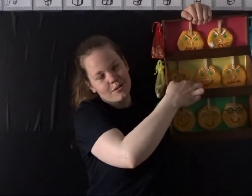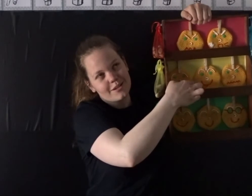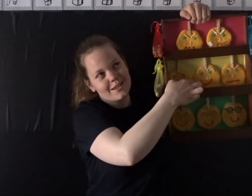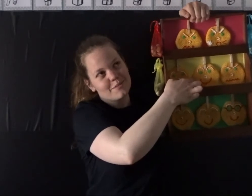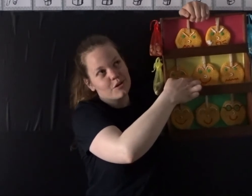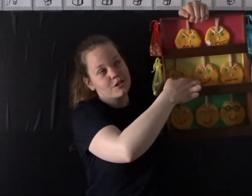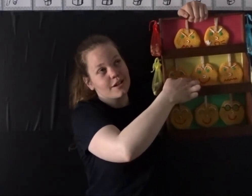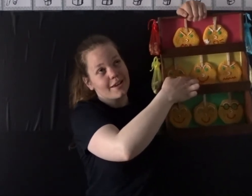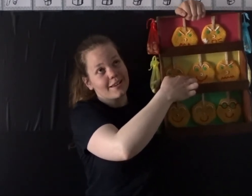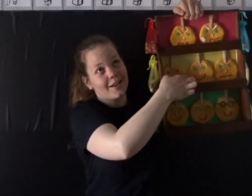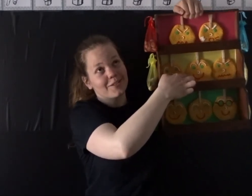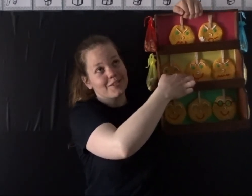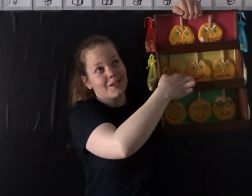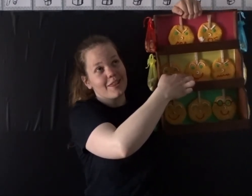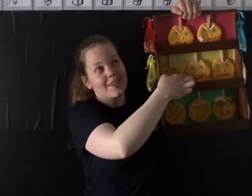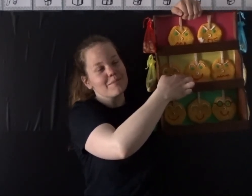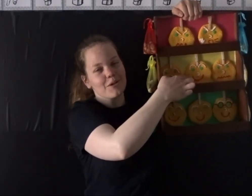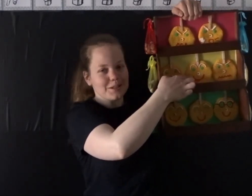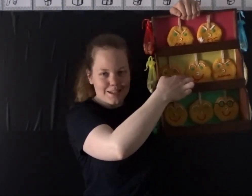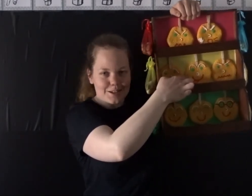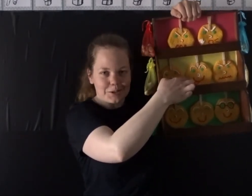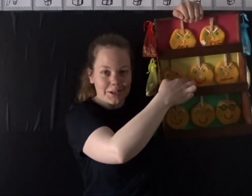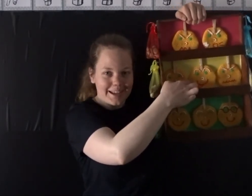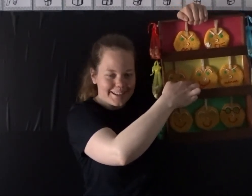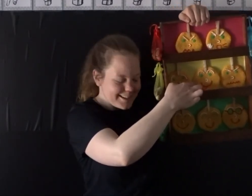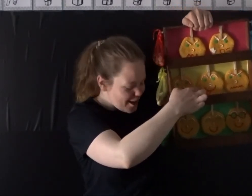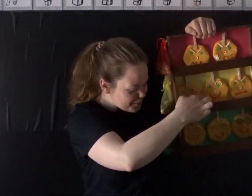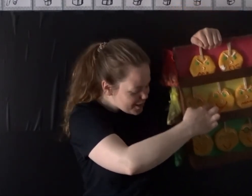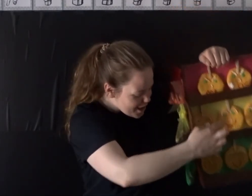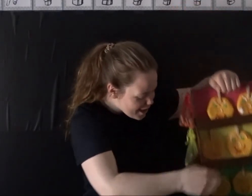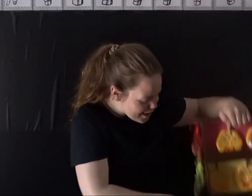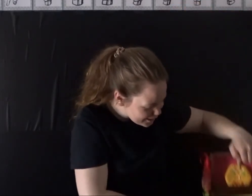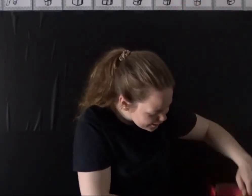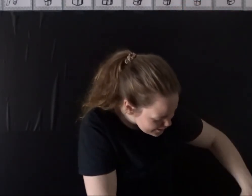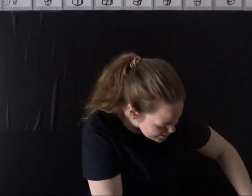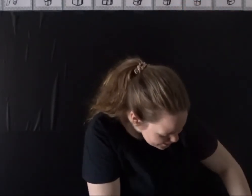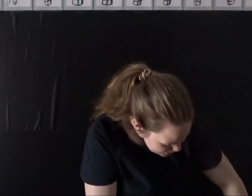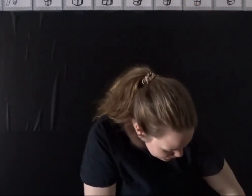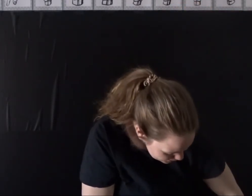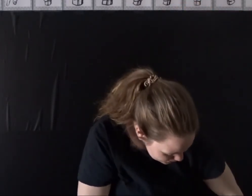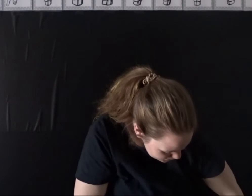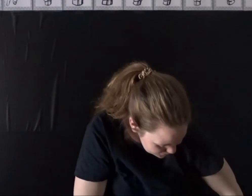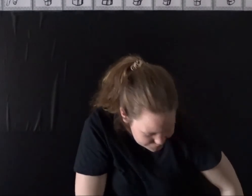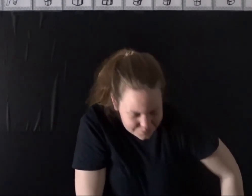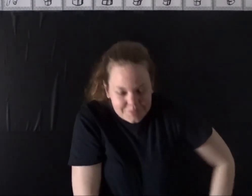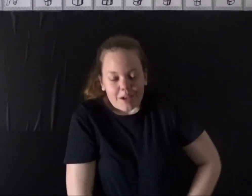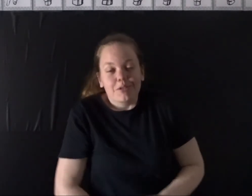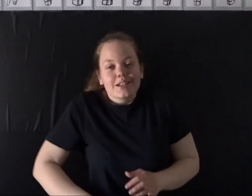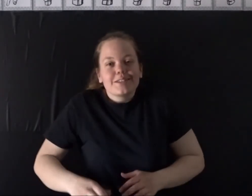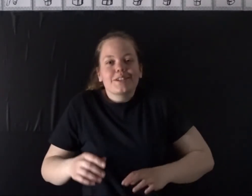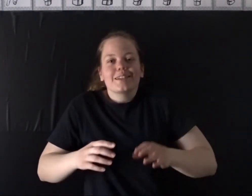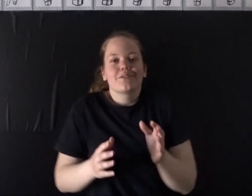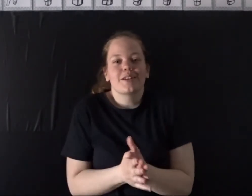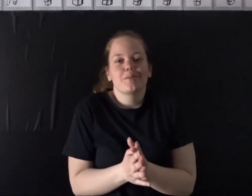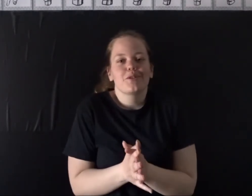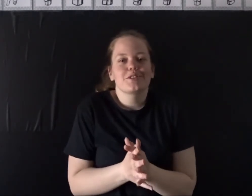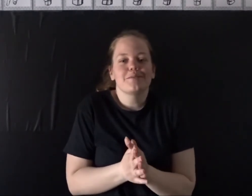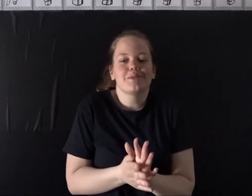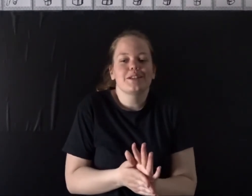the emotion I encounter the most at school, hands down. And it's a really, really fun emotion, but it's a